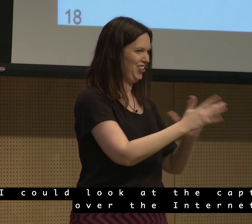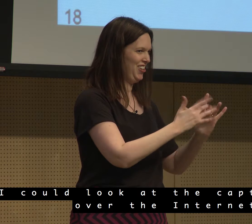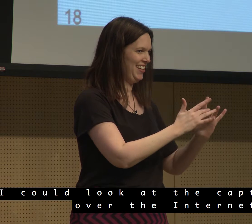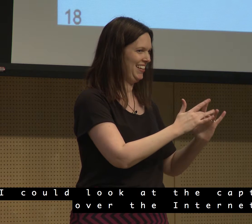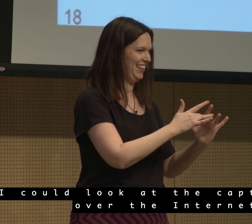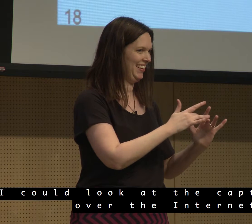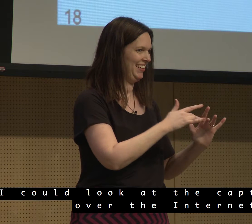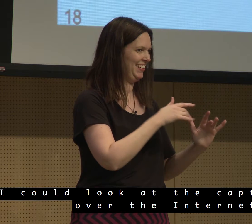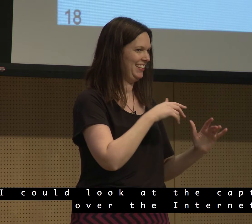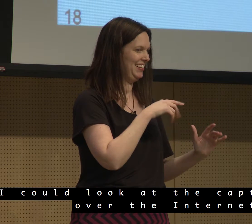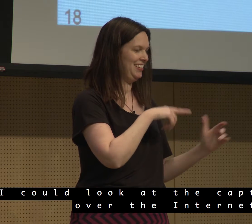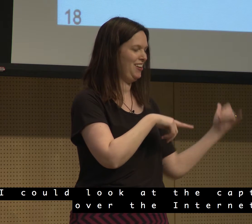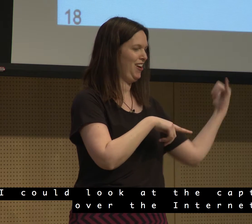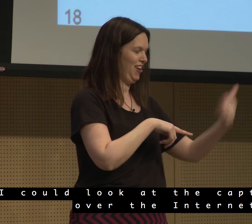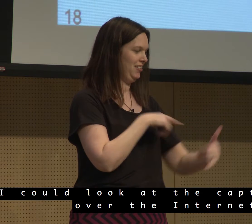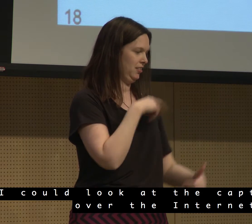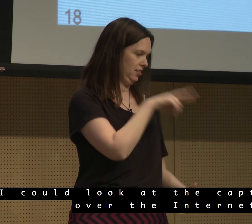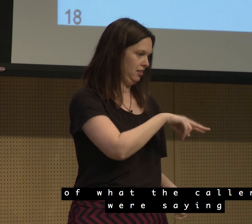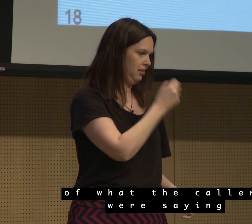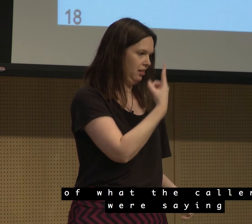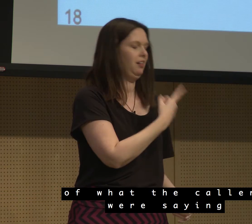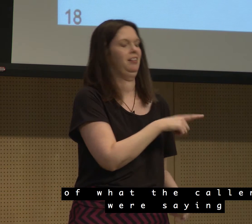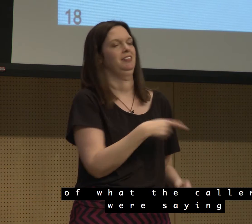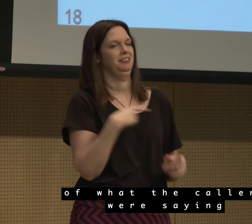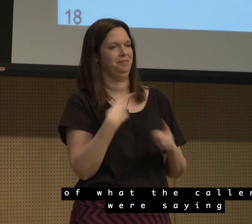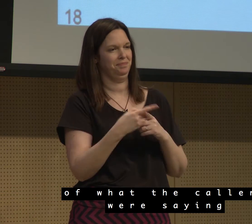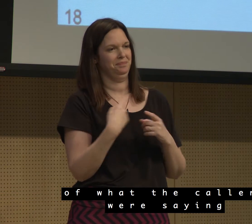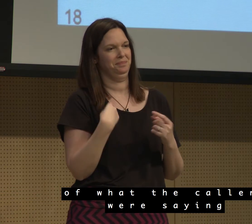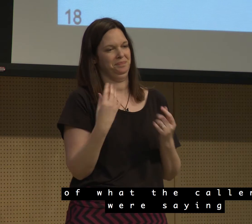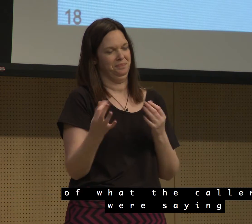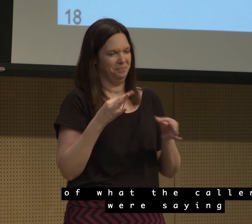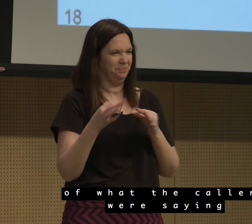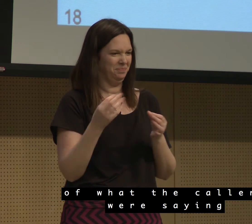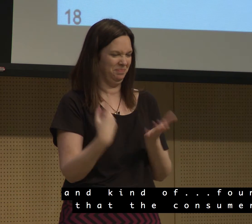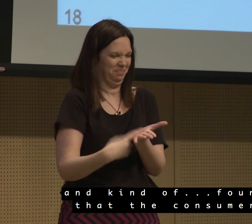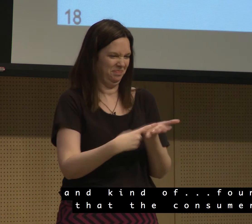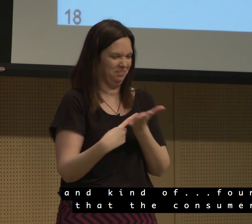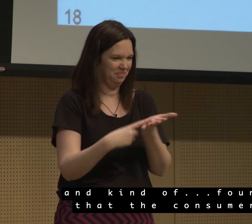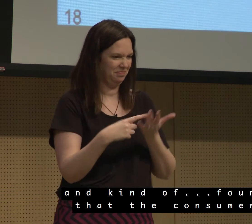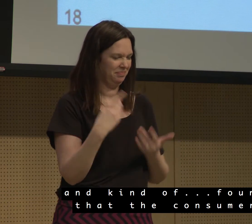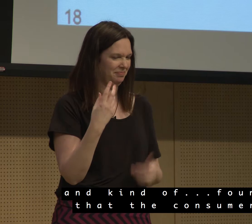captioning over the internet of what the callers were saying, and kind of